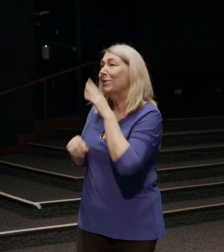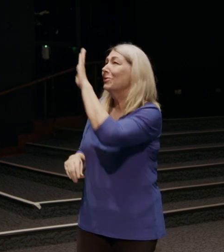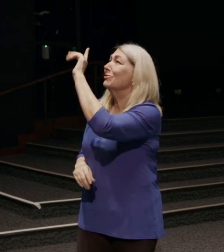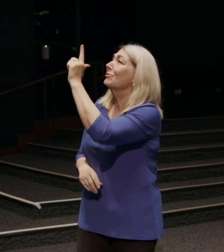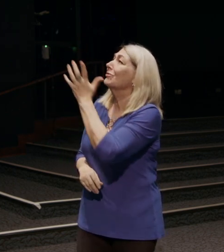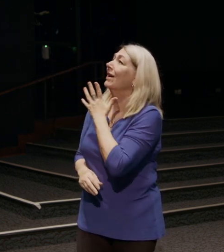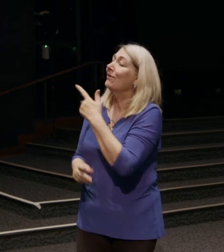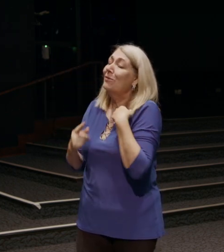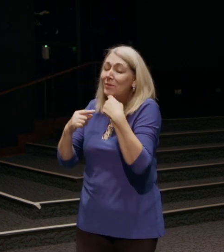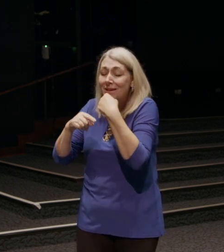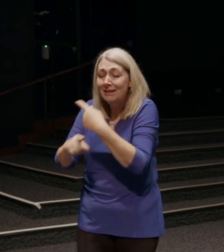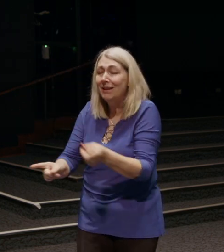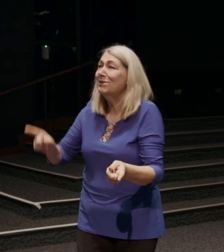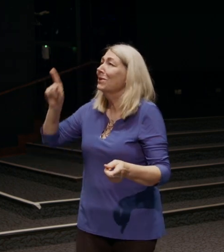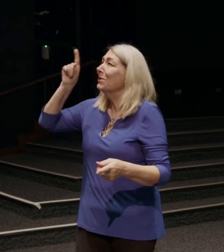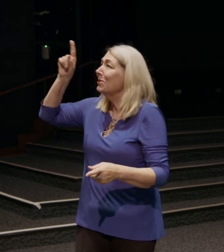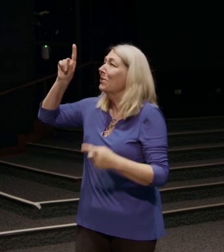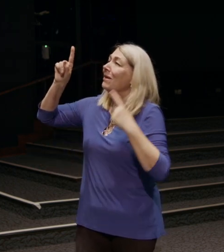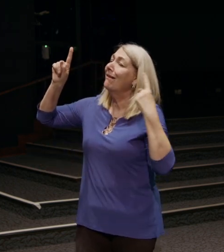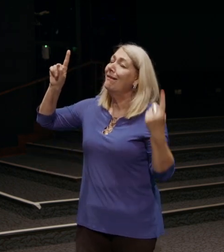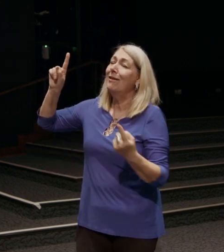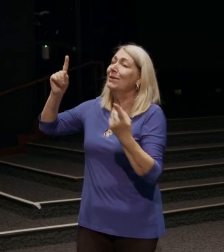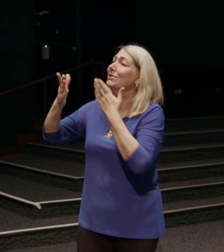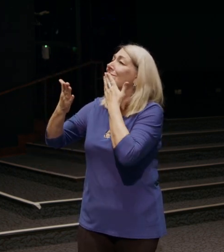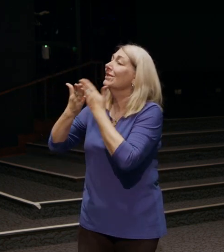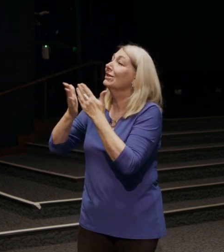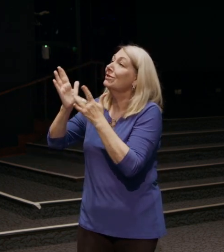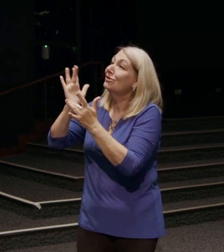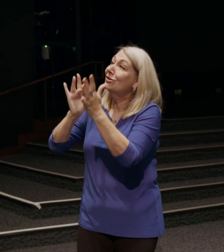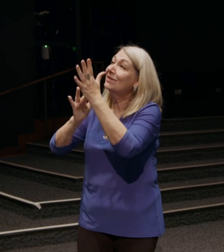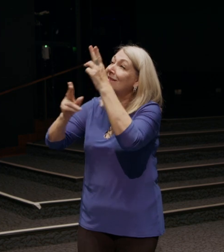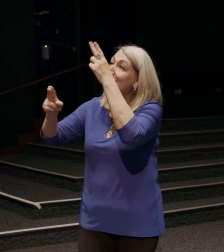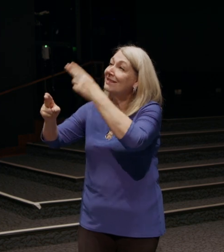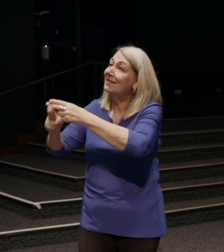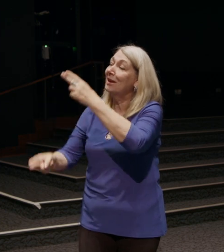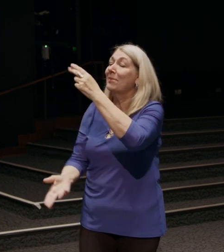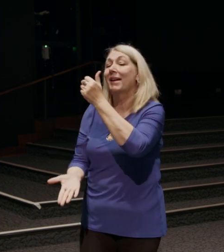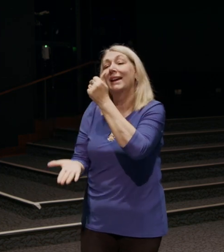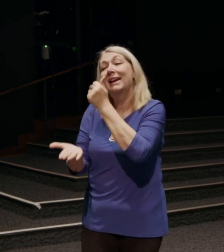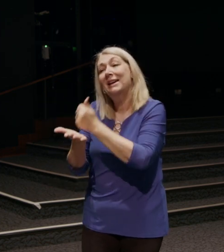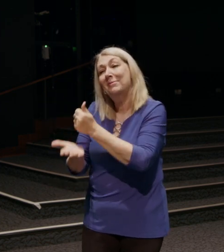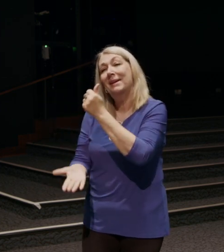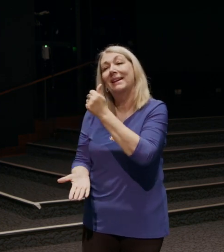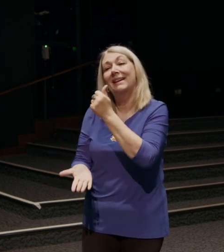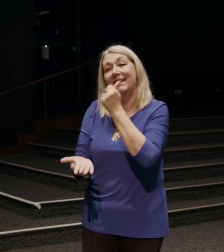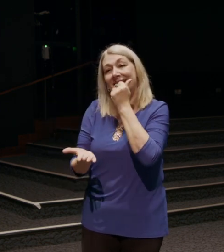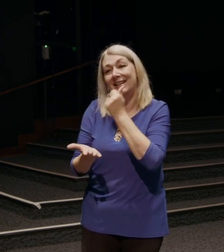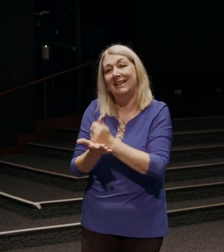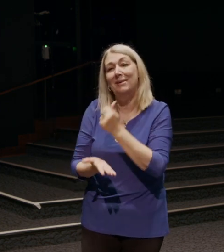we declare that you are good. In Jesus' name, amen. Amen.